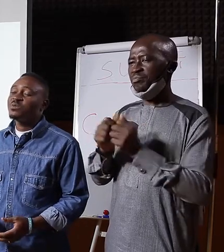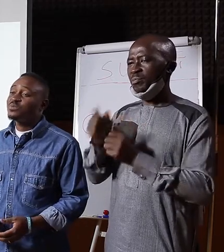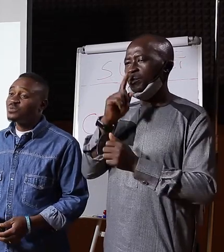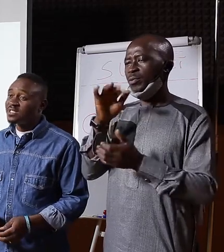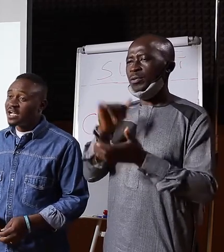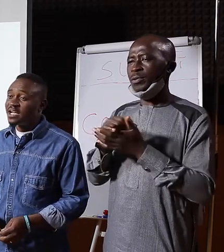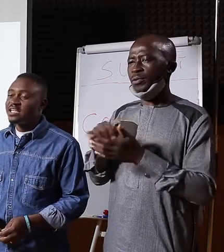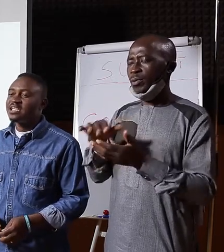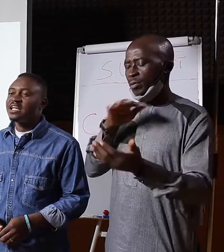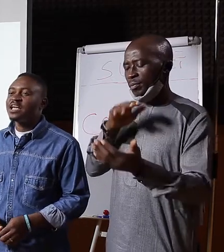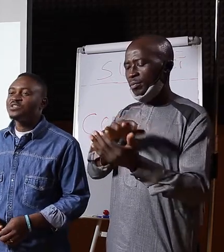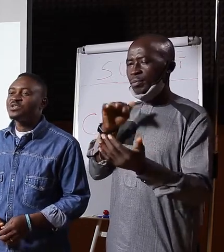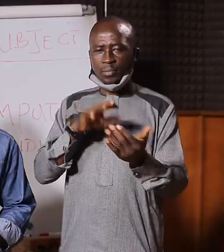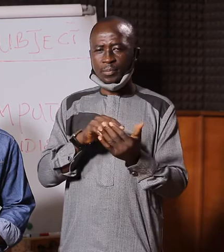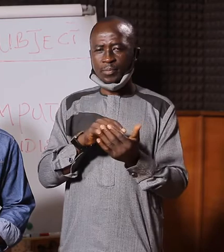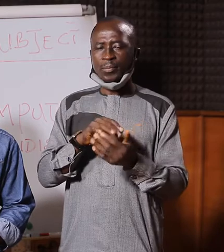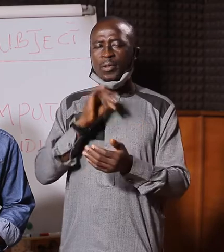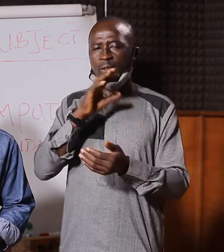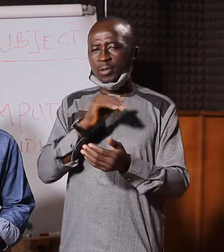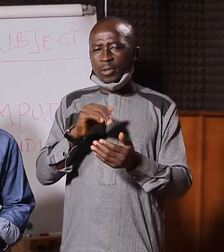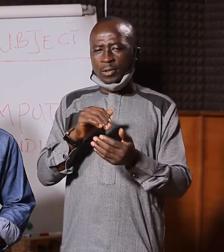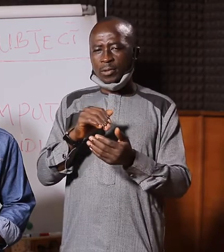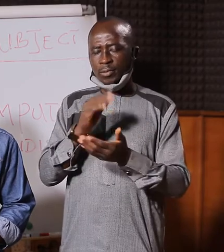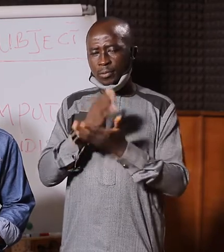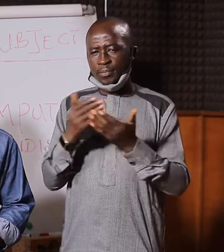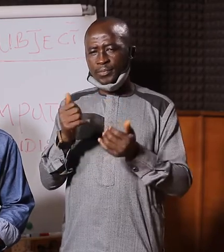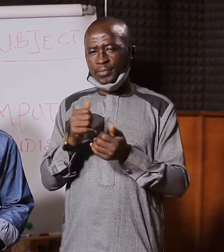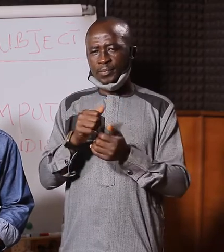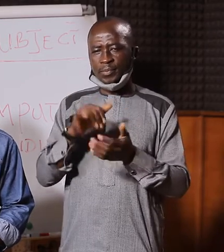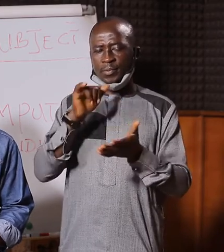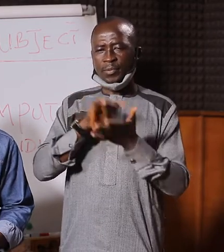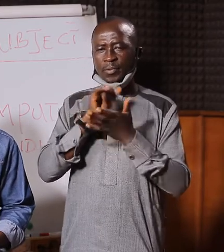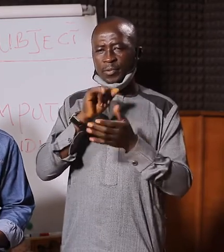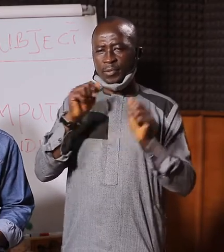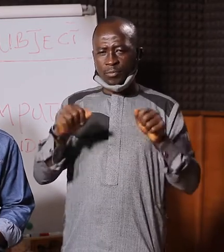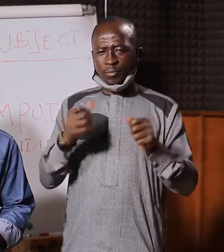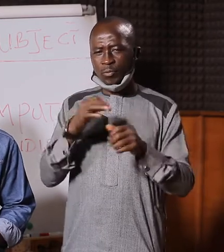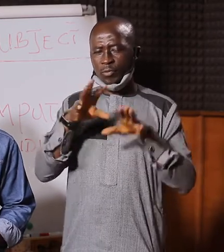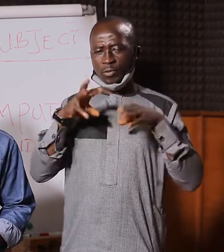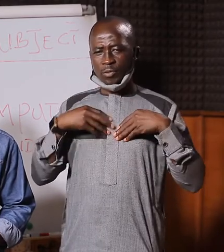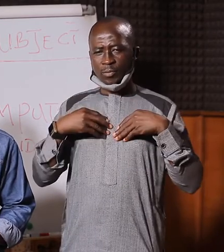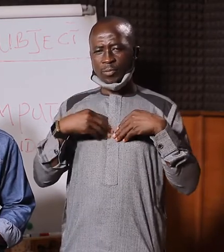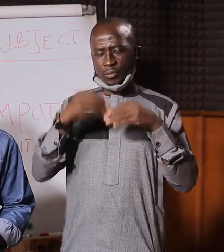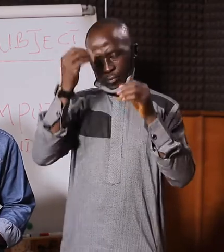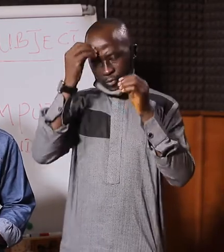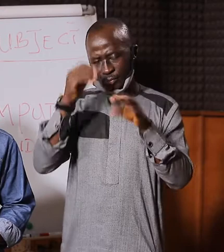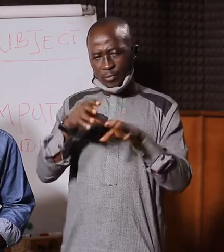a computer is an electronic device that is capable of accepting data,